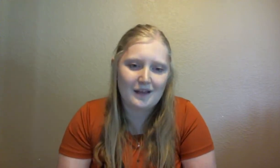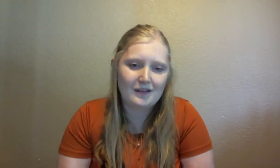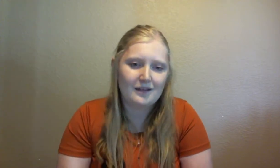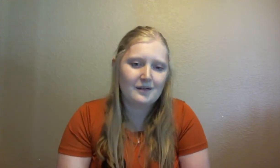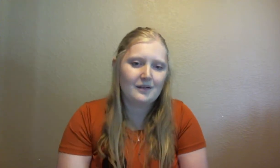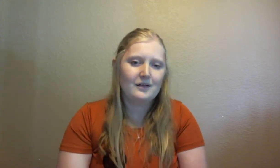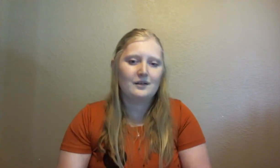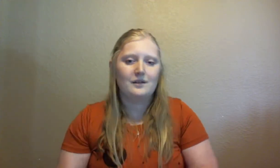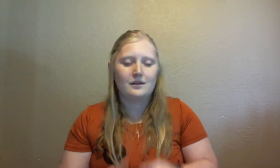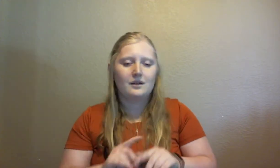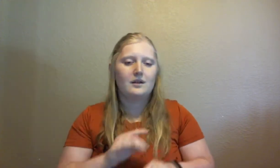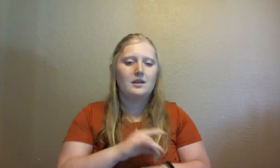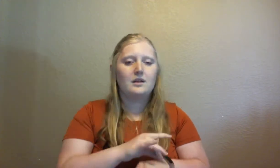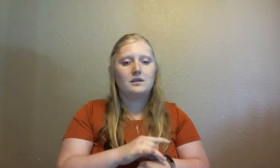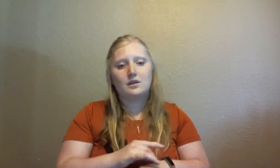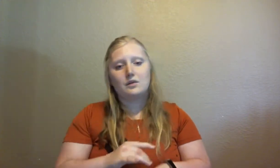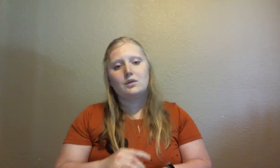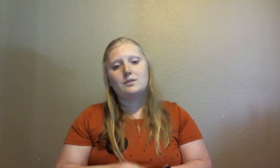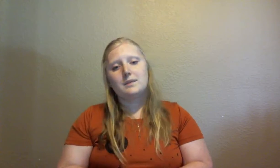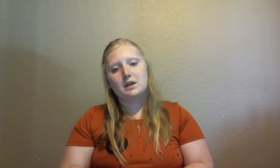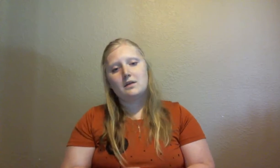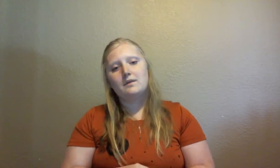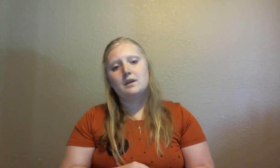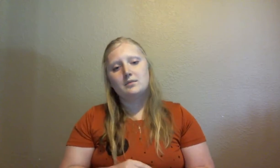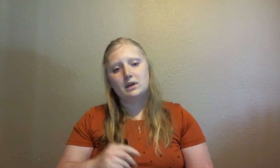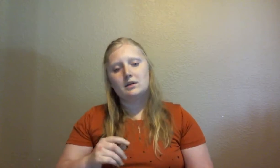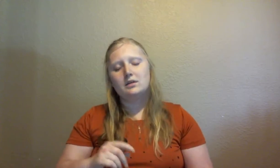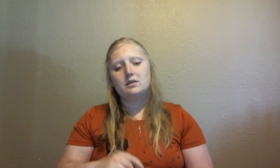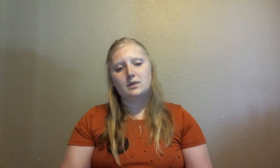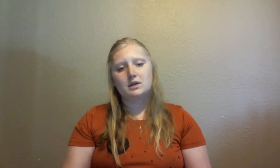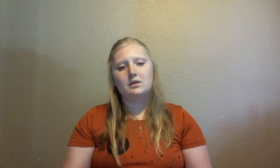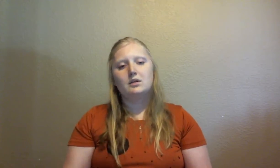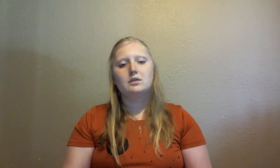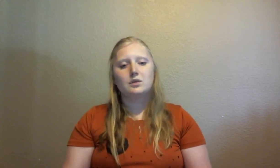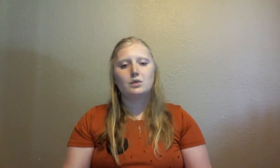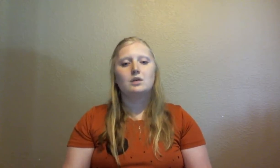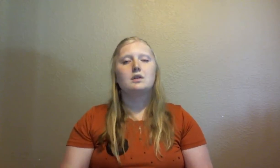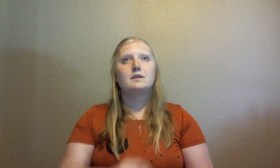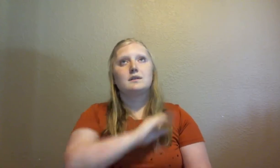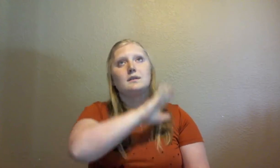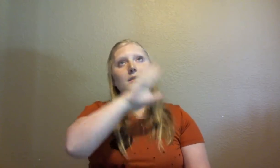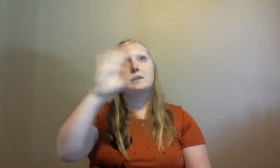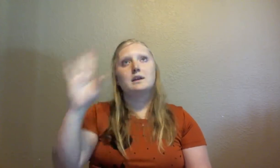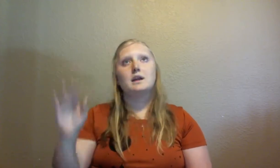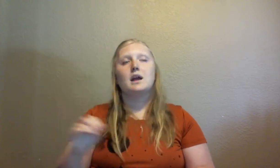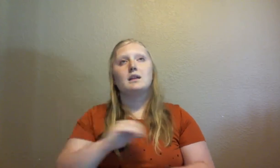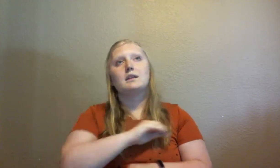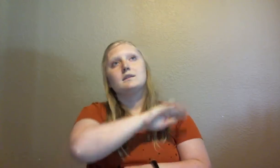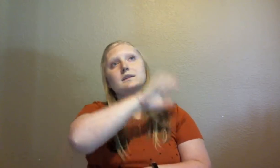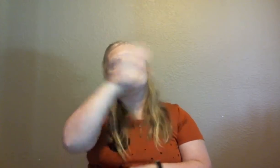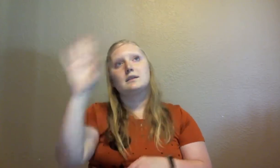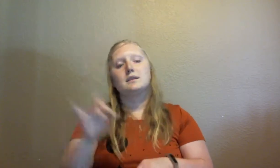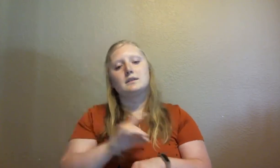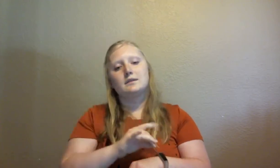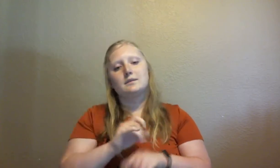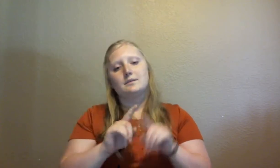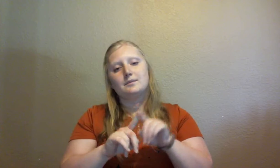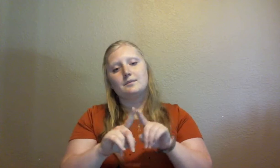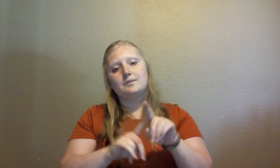The earth around the sun, and the sun in the middle of the planets that spin in the solar system, in the galaxy, where the bright stars shine